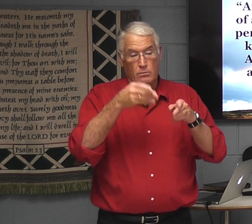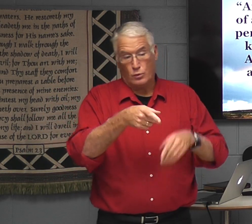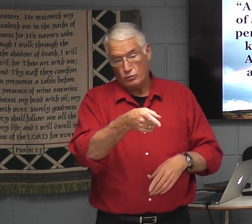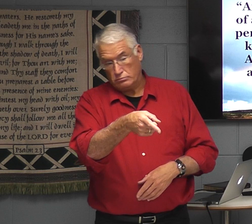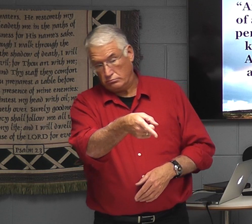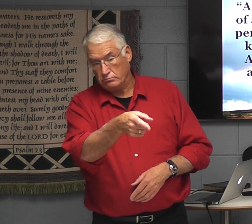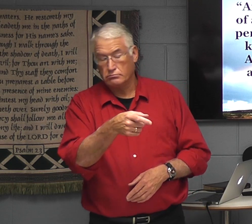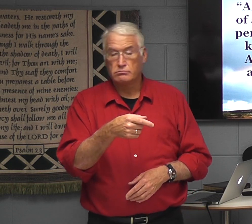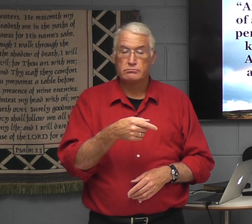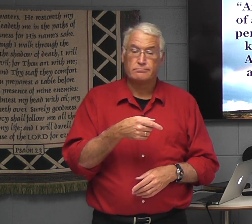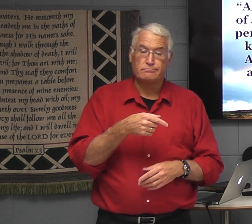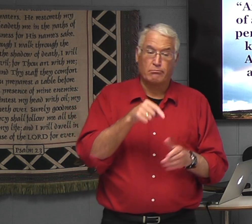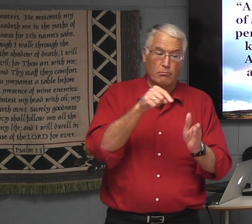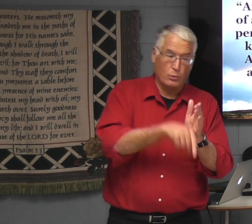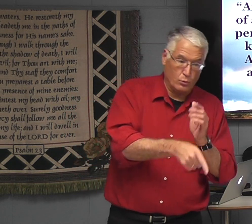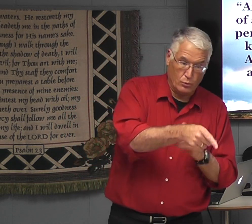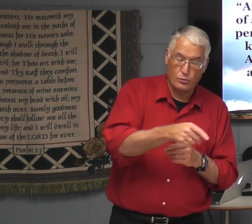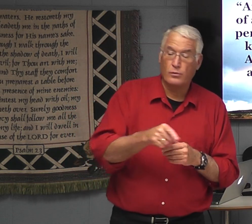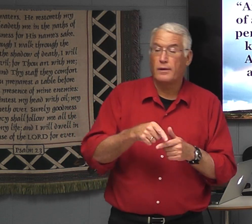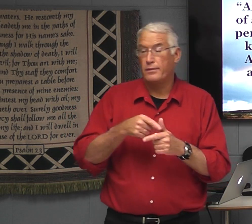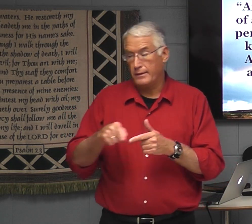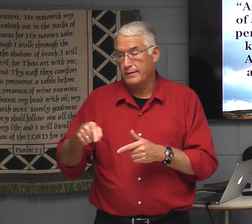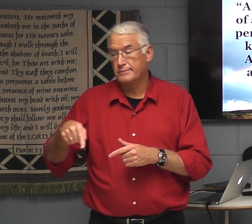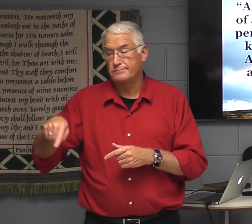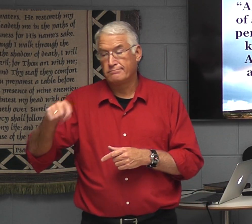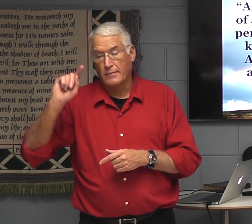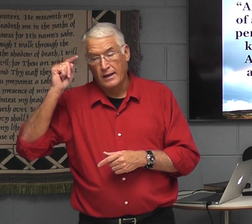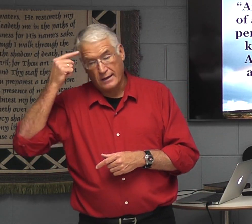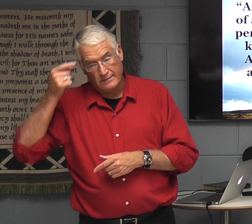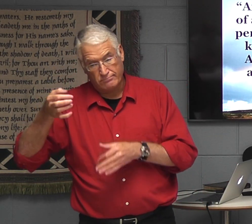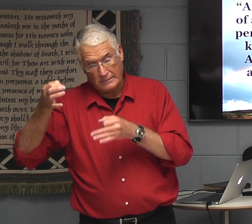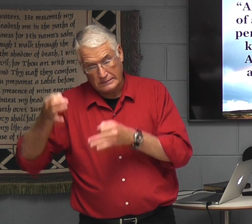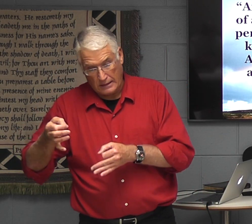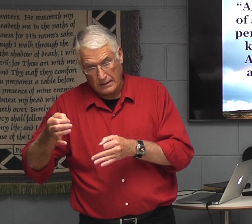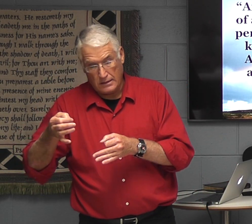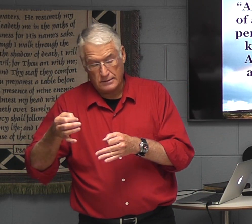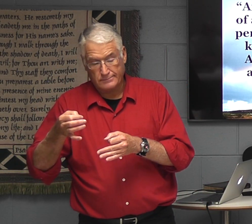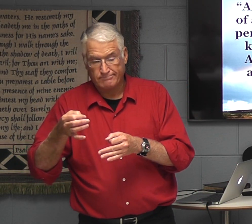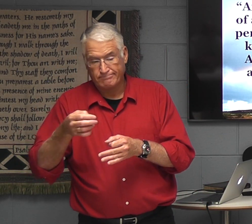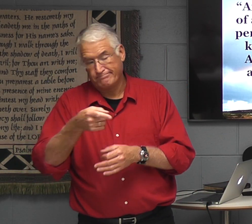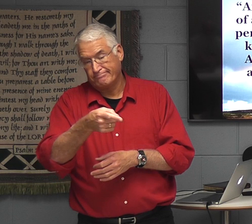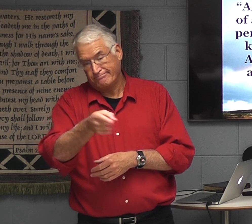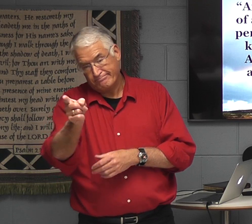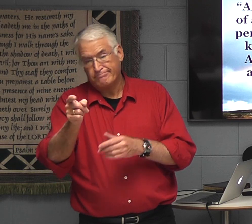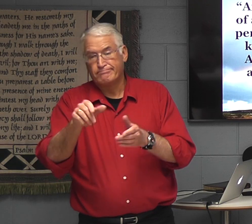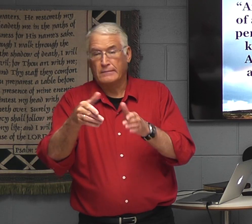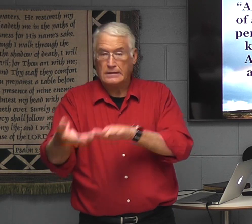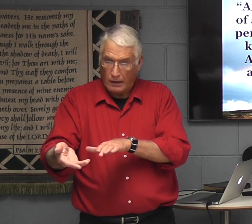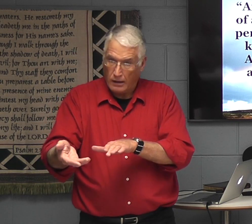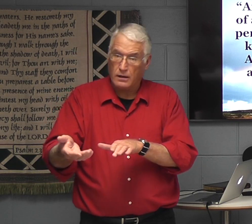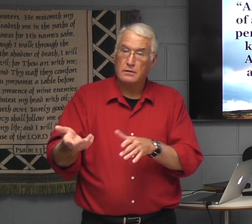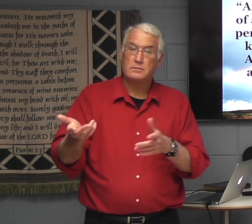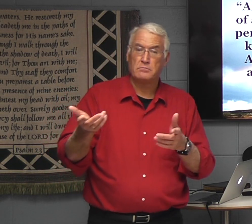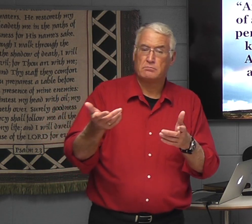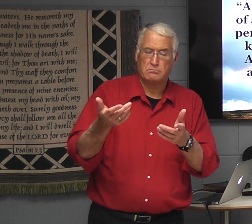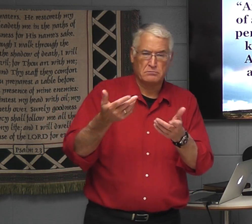That still applies if a person murders another person and then government was to decide that they were to